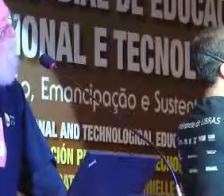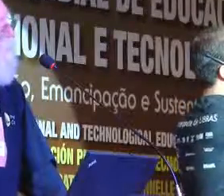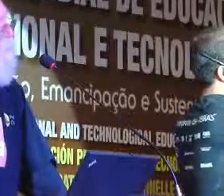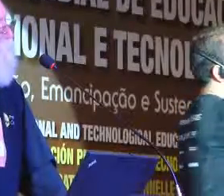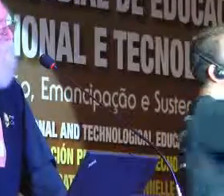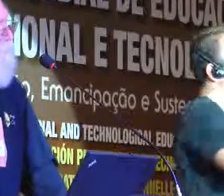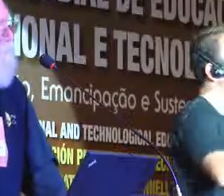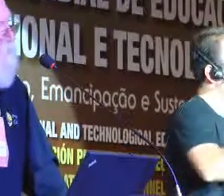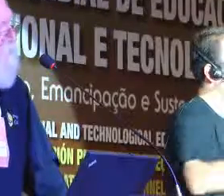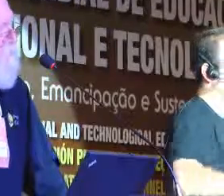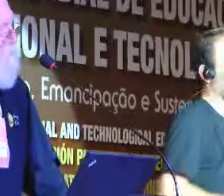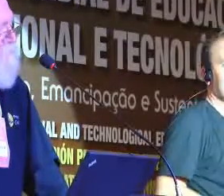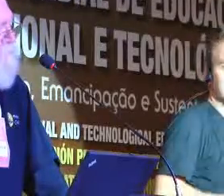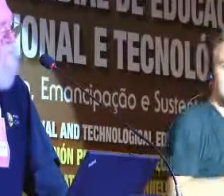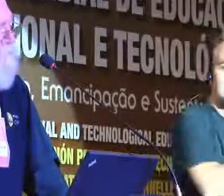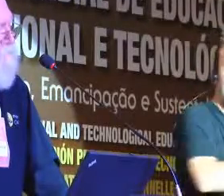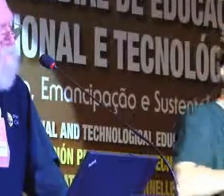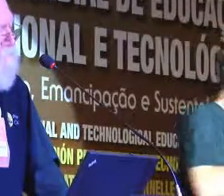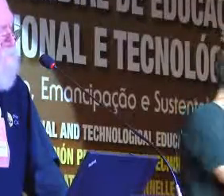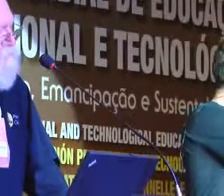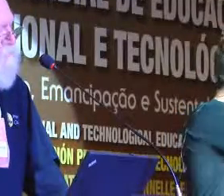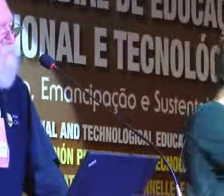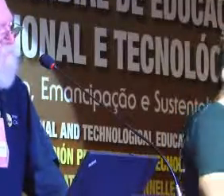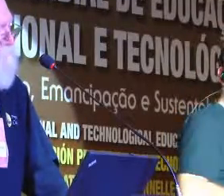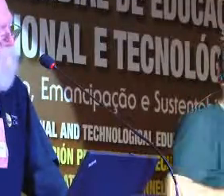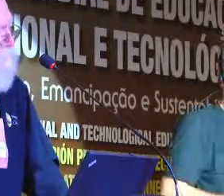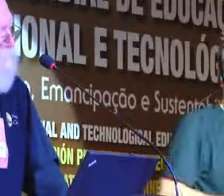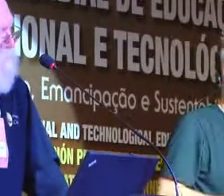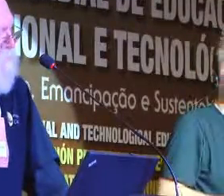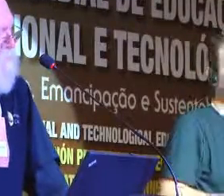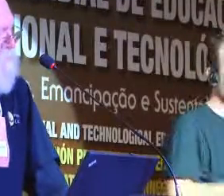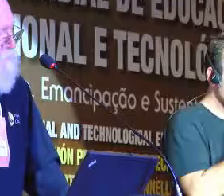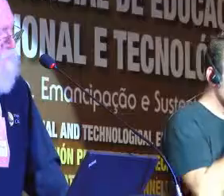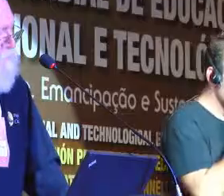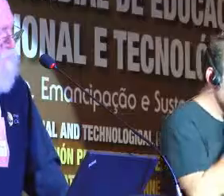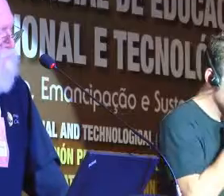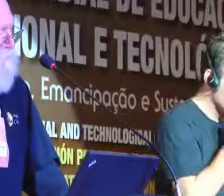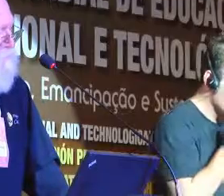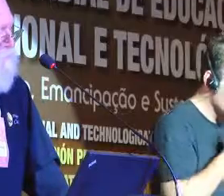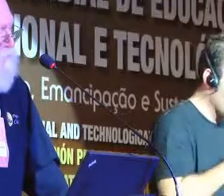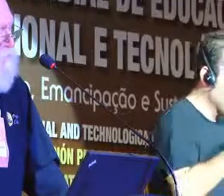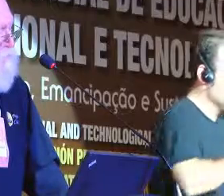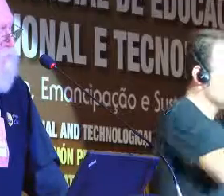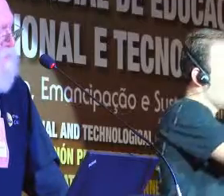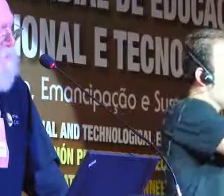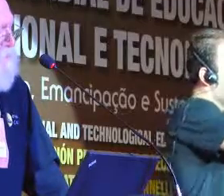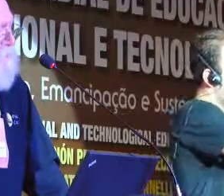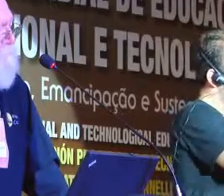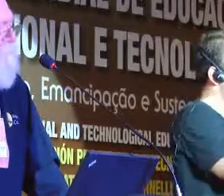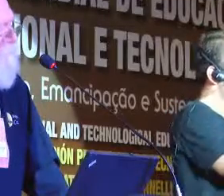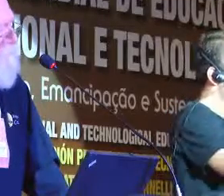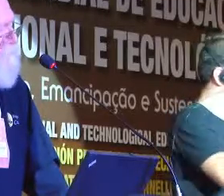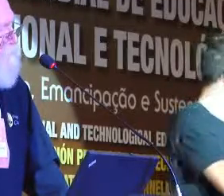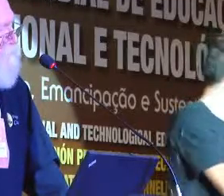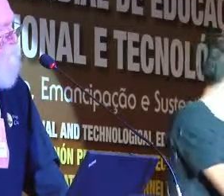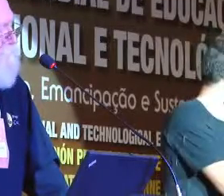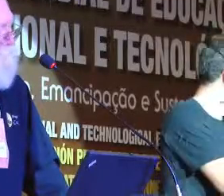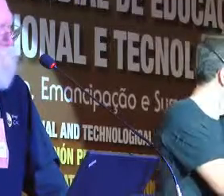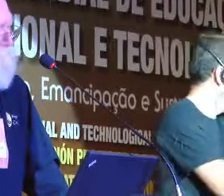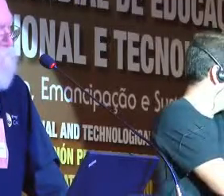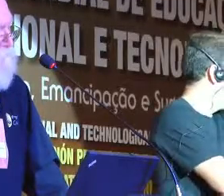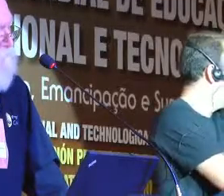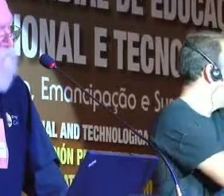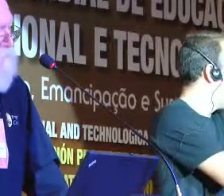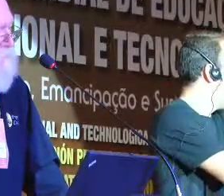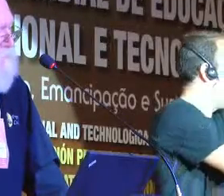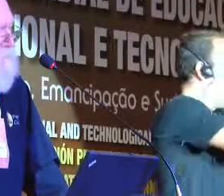If you're thinking about kindergarten through 12 years, there is a program called K-12 Linux.